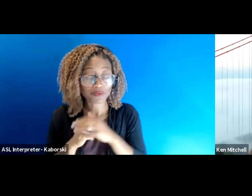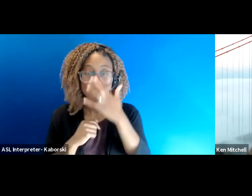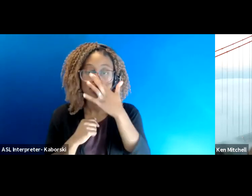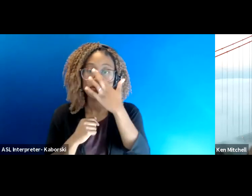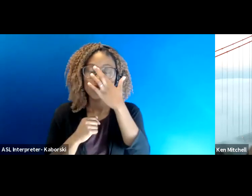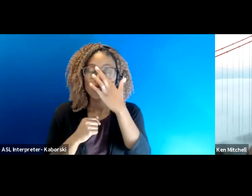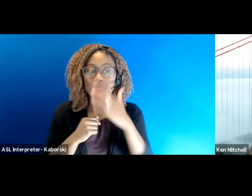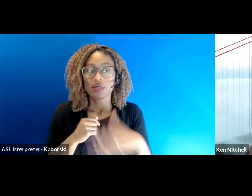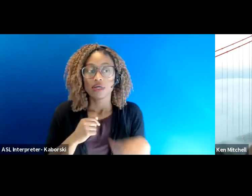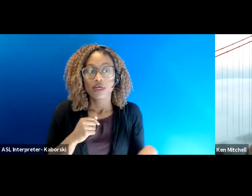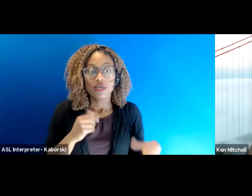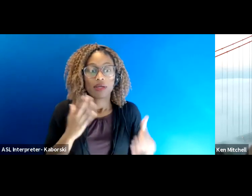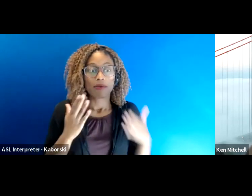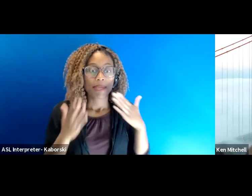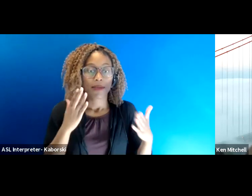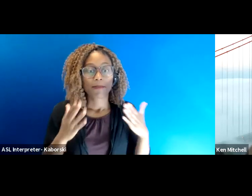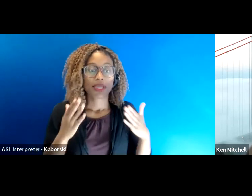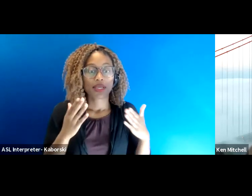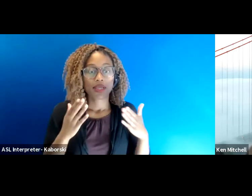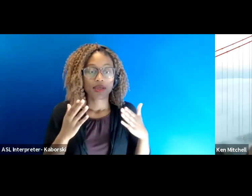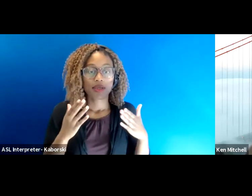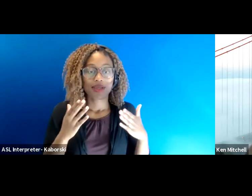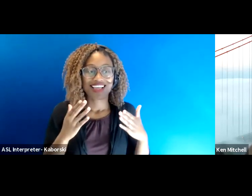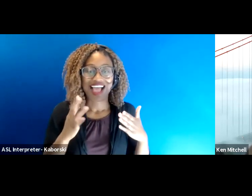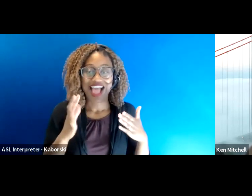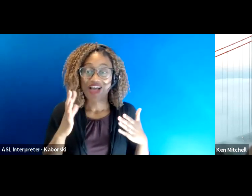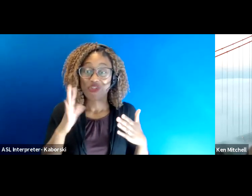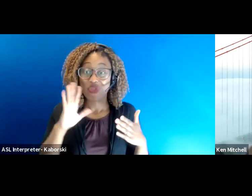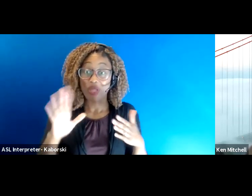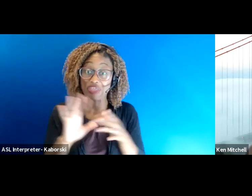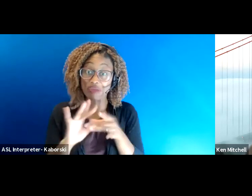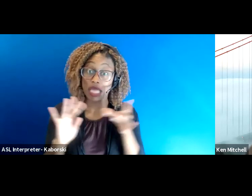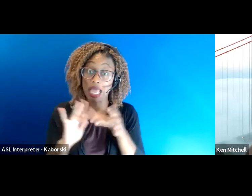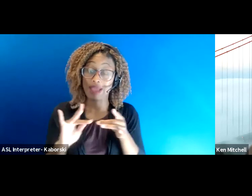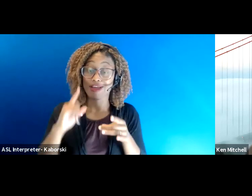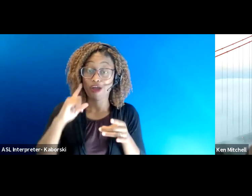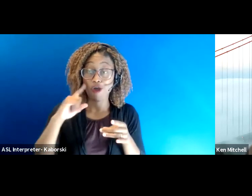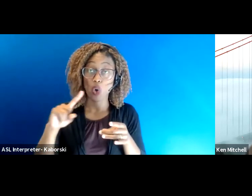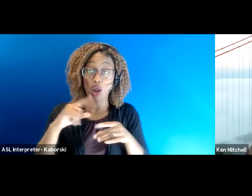its motto may be live up to its creed,